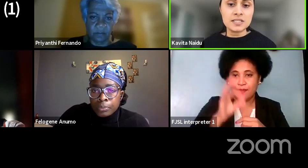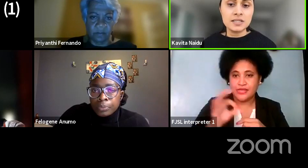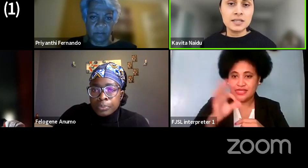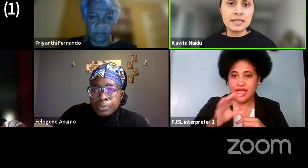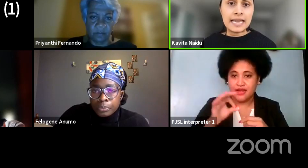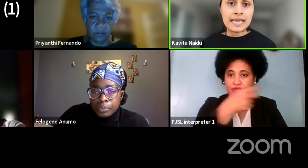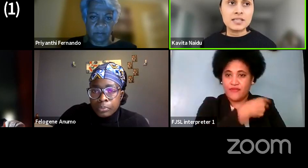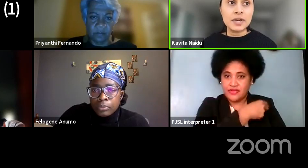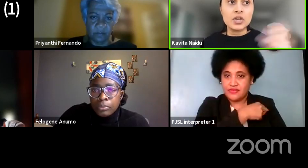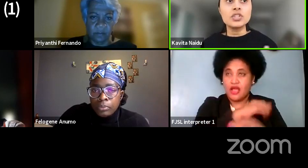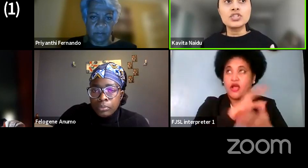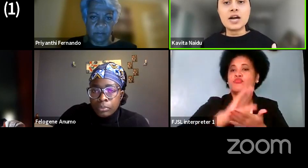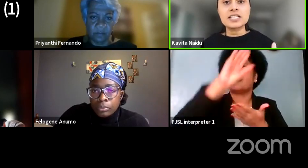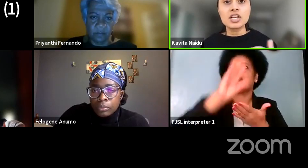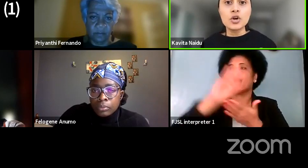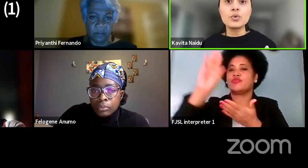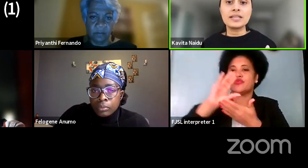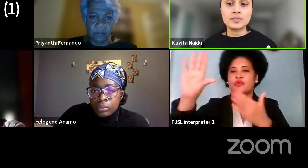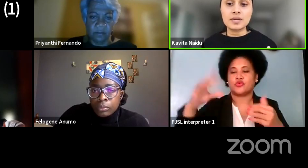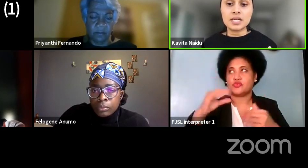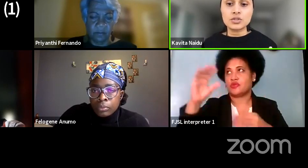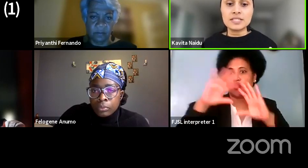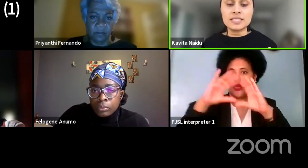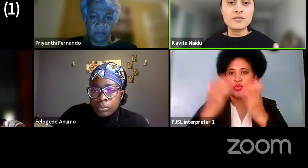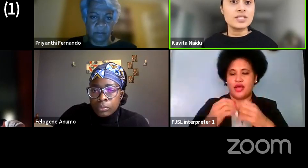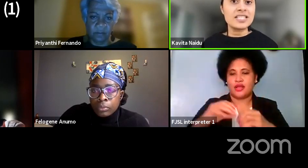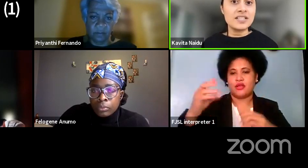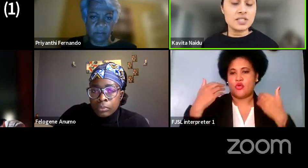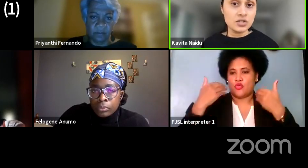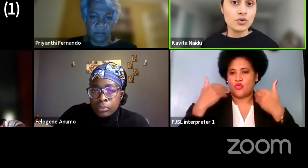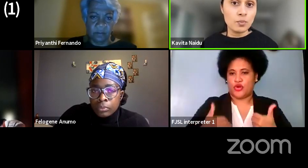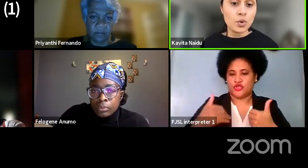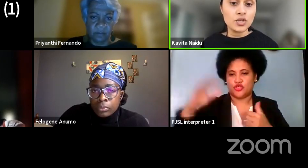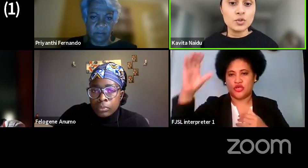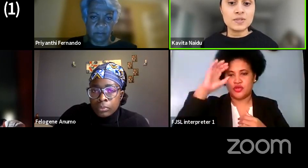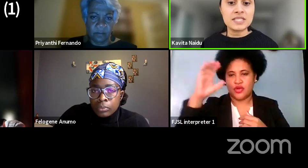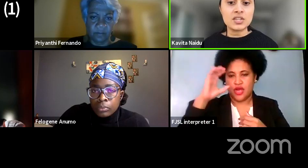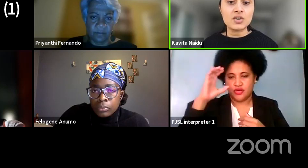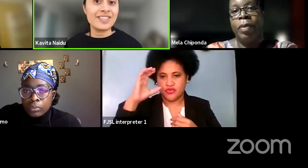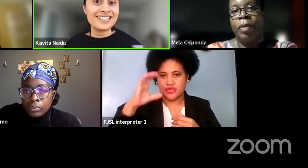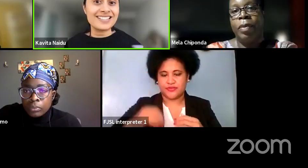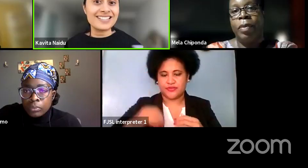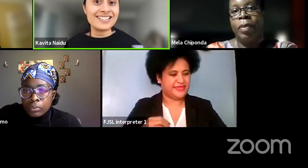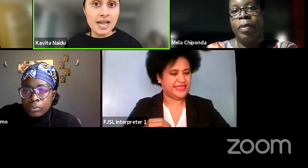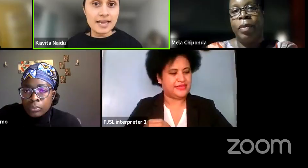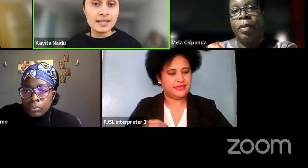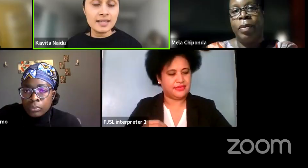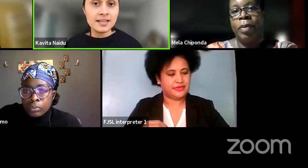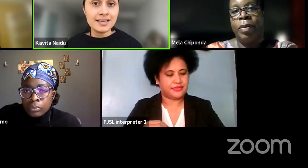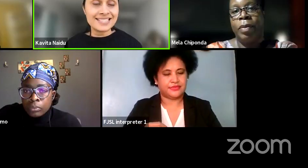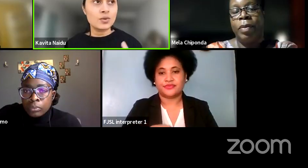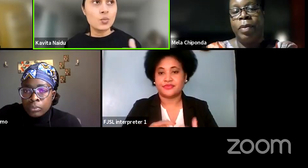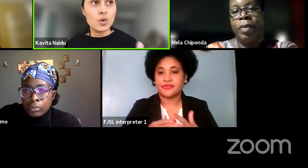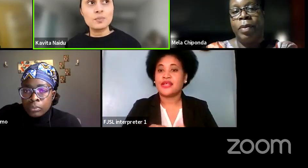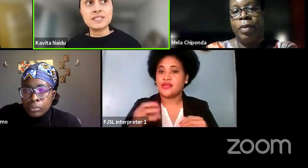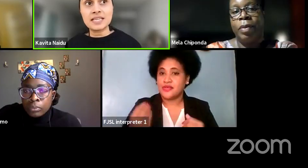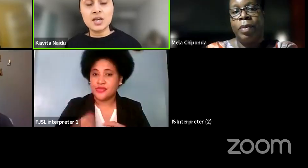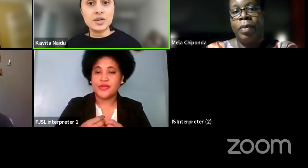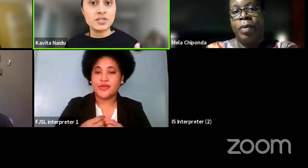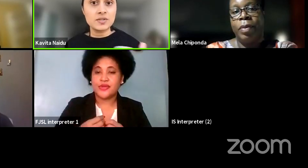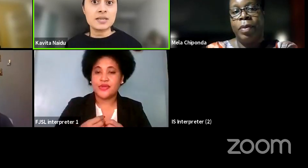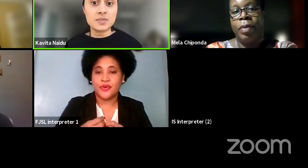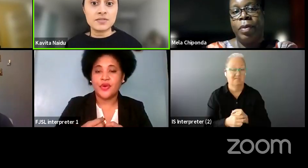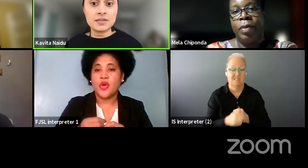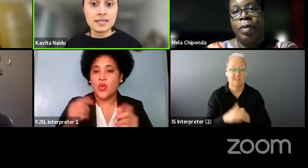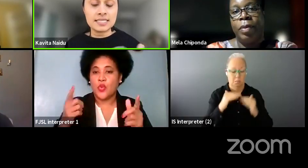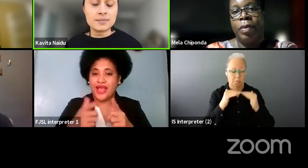countries. And by contrast, low-income countries have received 0.2% of that supply, less than 1%